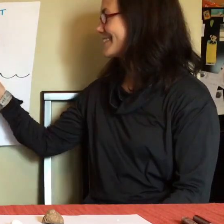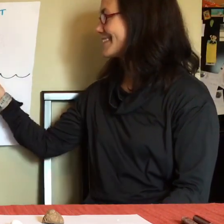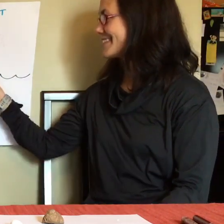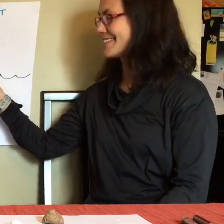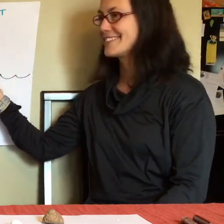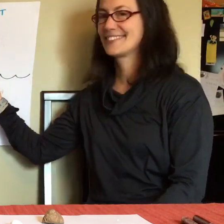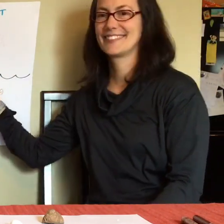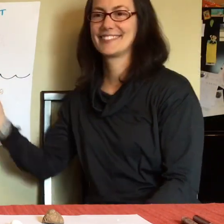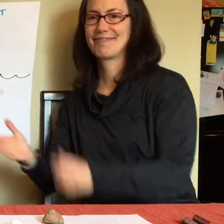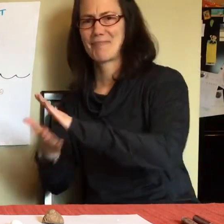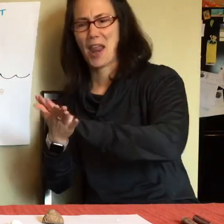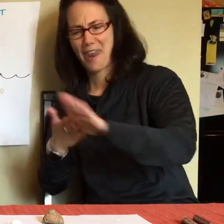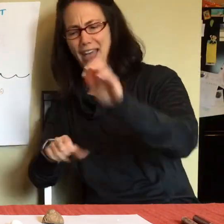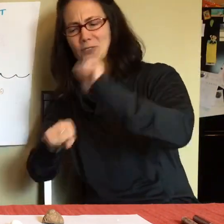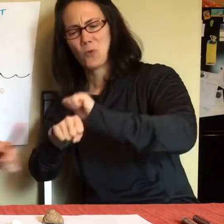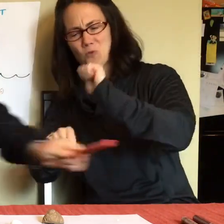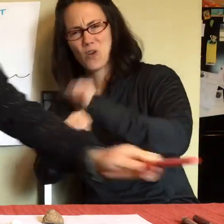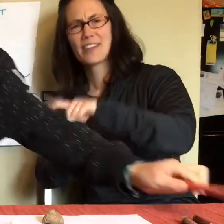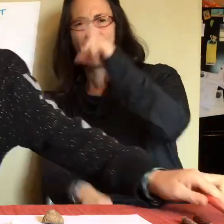Nice work, Andrade.